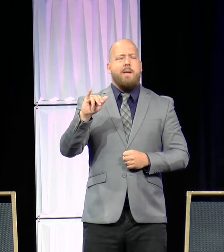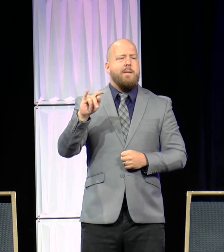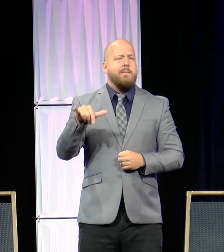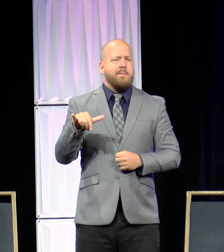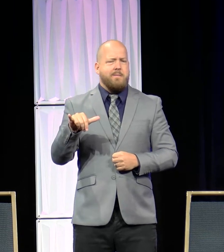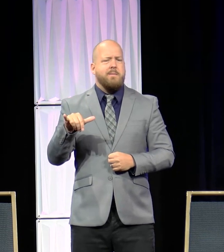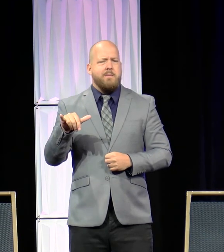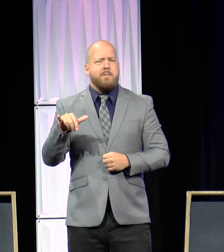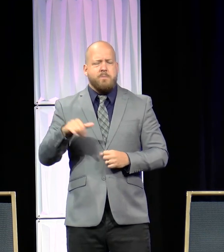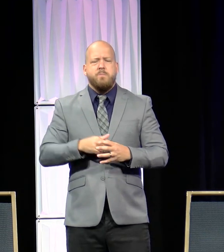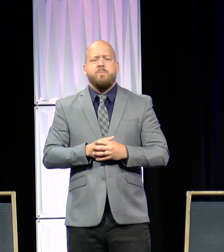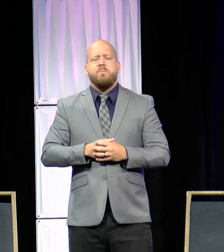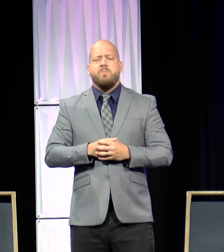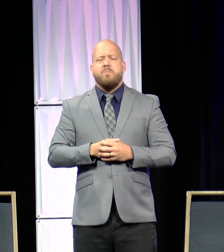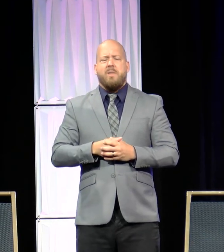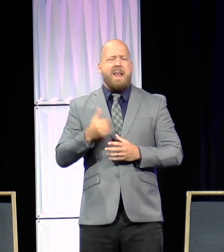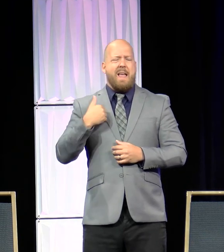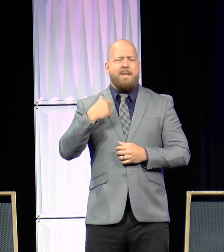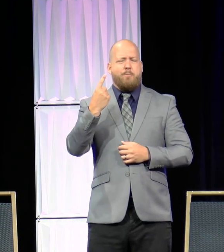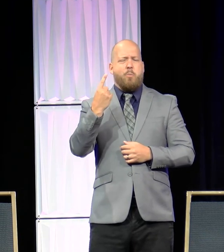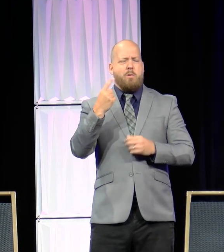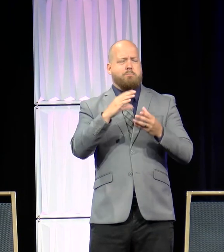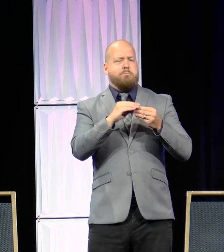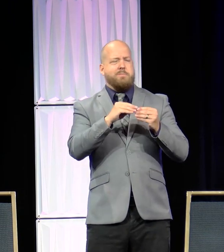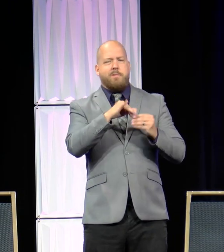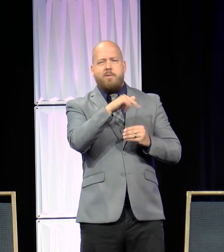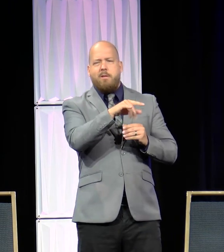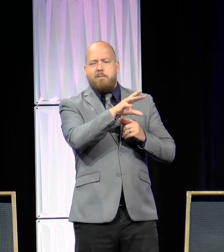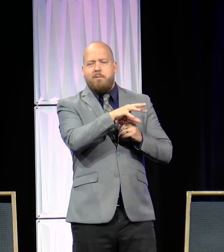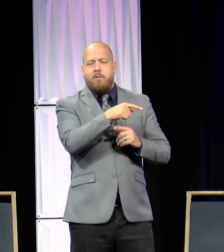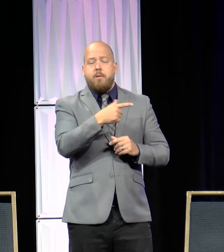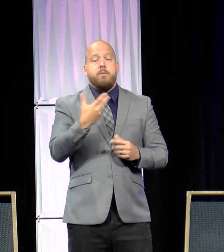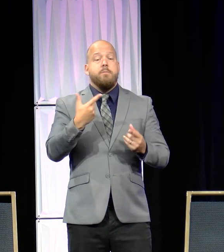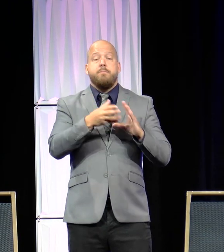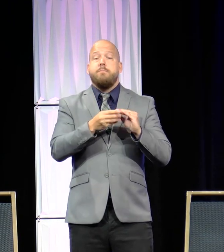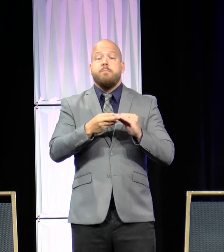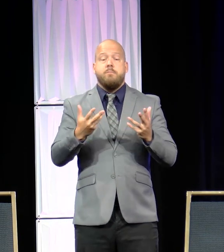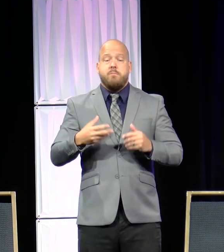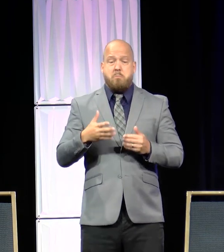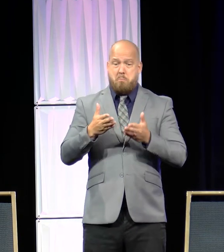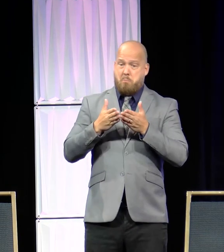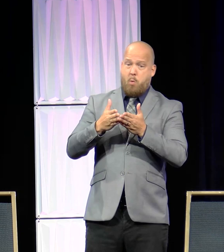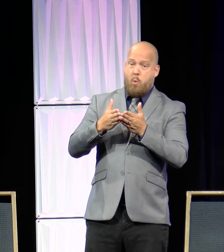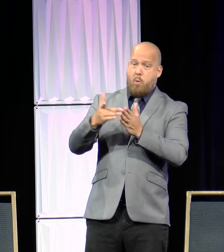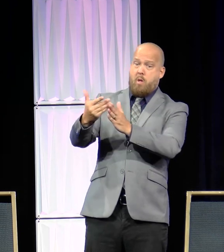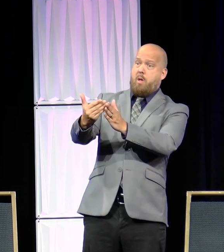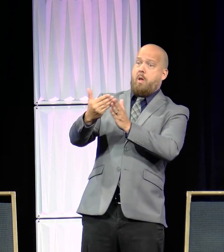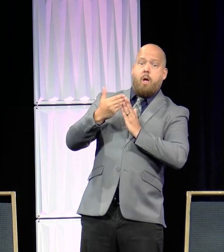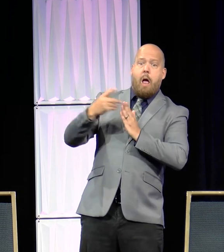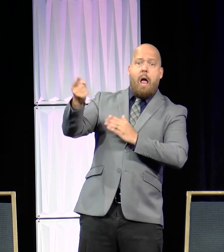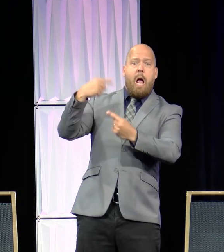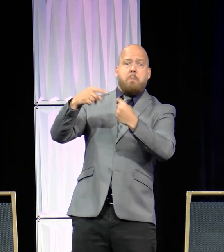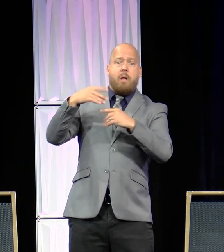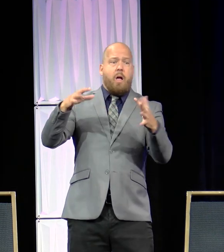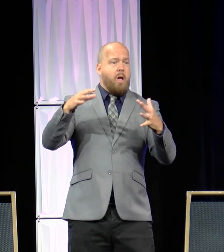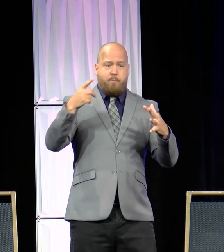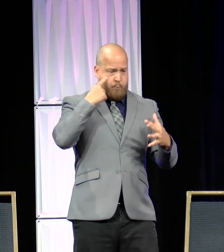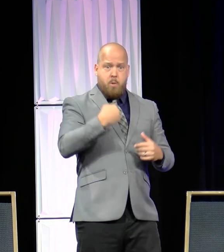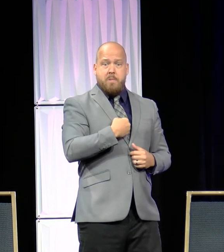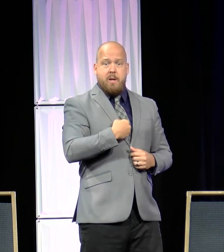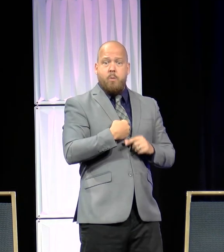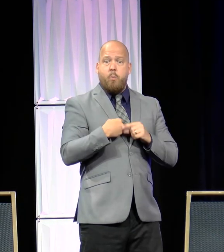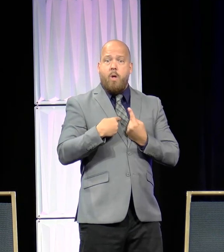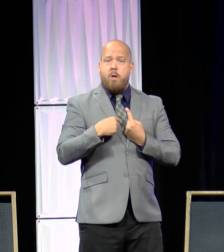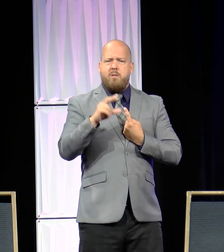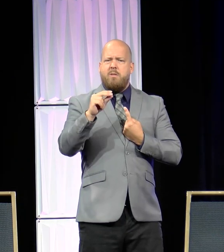she states, you know, when the boat comes, it's not just coming for us. She says, it's coming for all of us. And she was speaking about